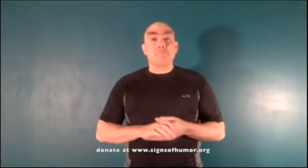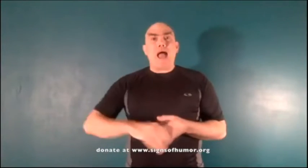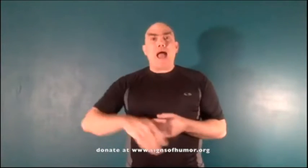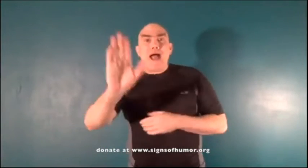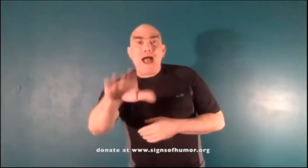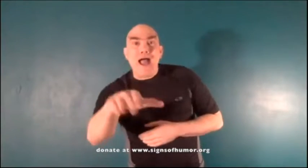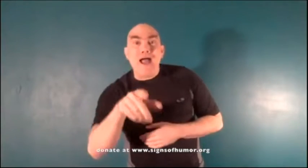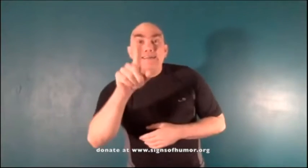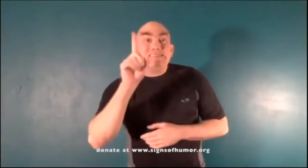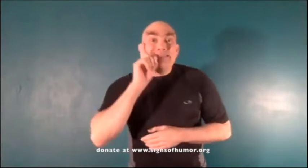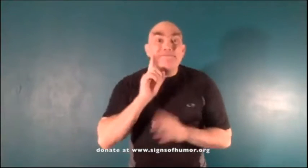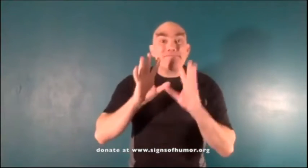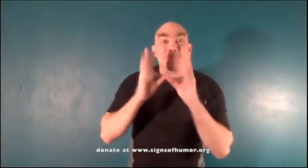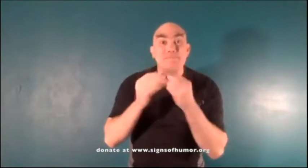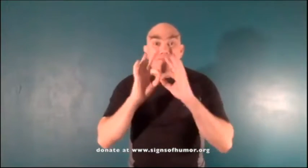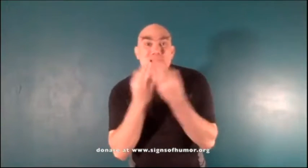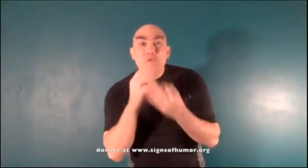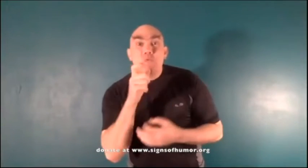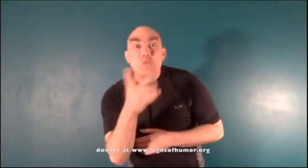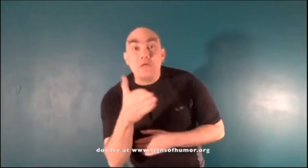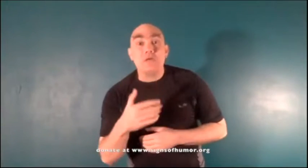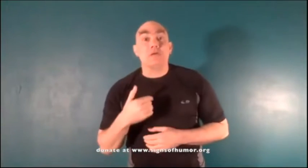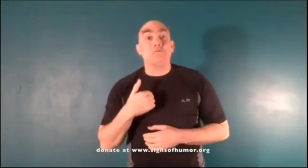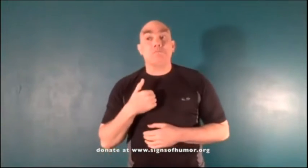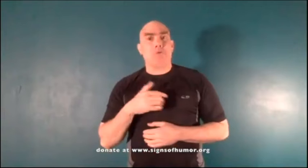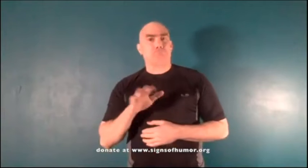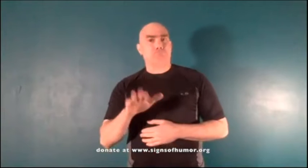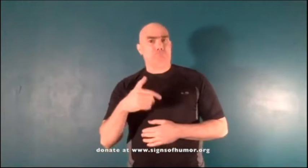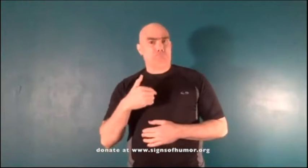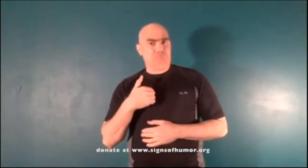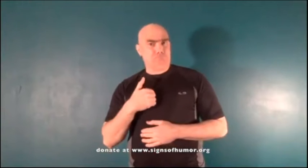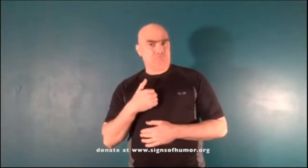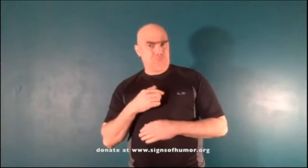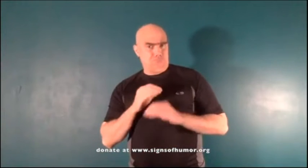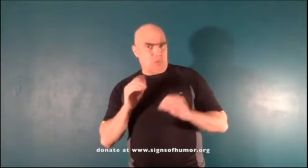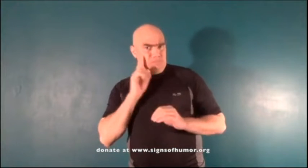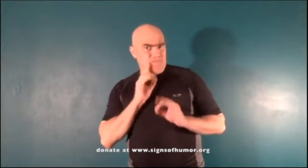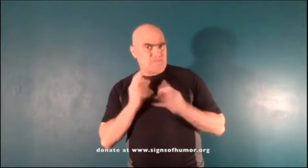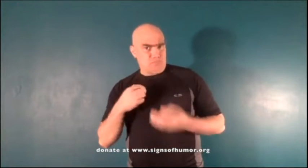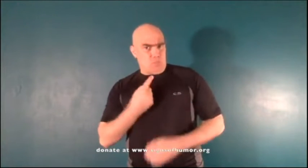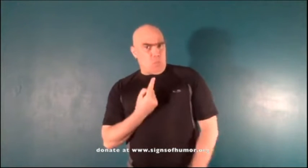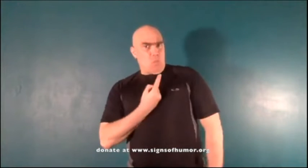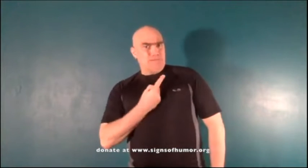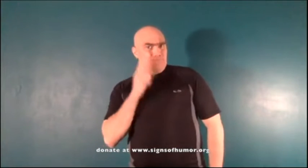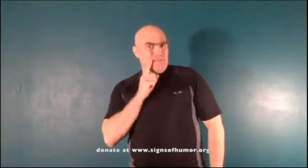The first question is, you come from a deaf family, don't you? And I